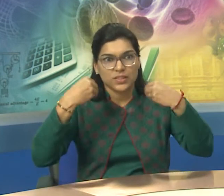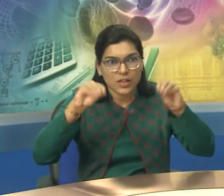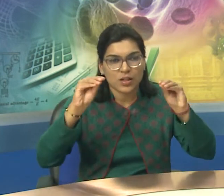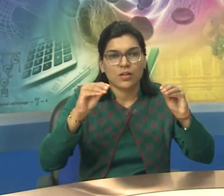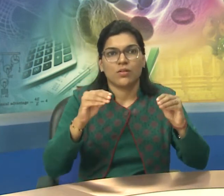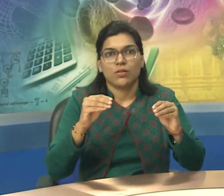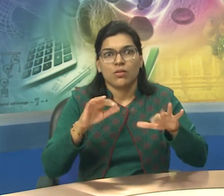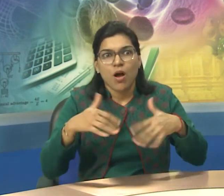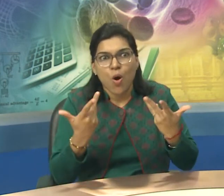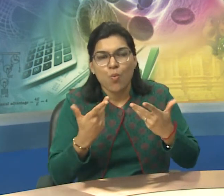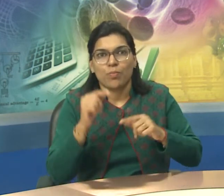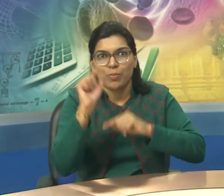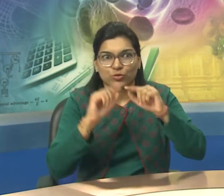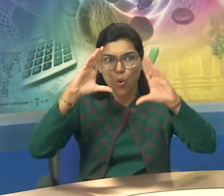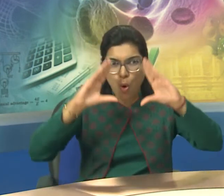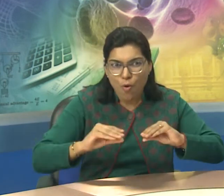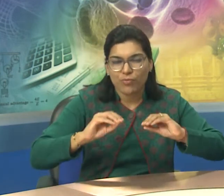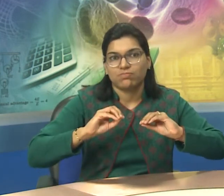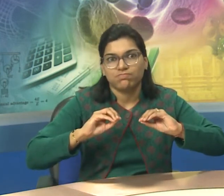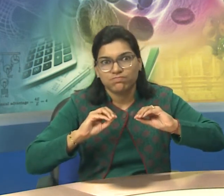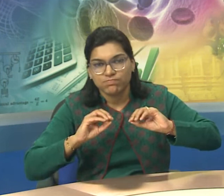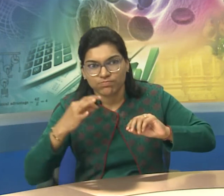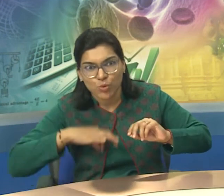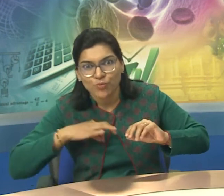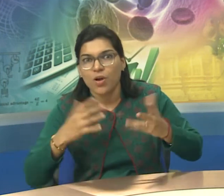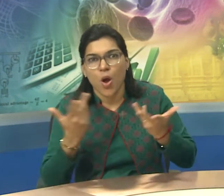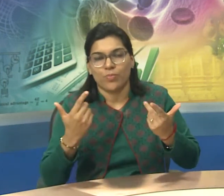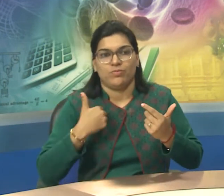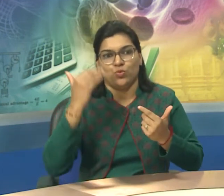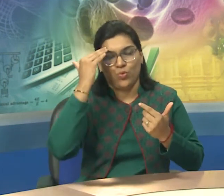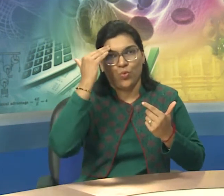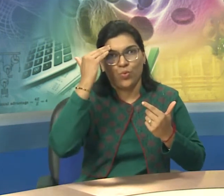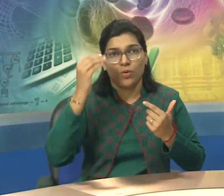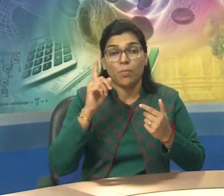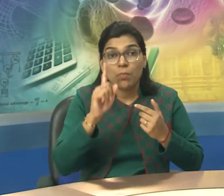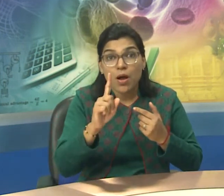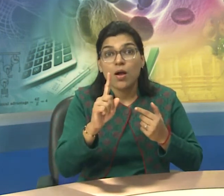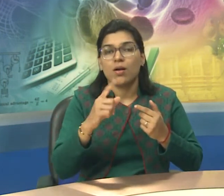non-core functions assumed by an outside expert.